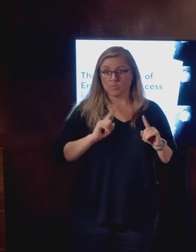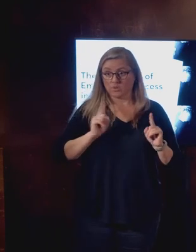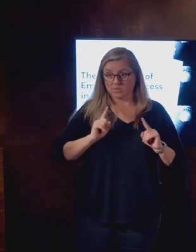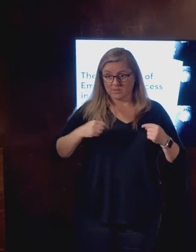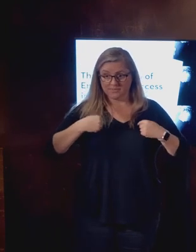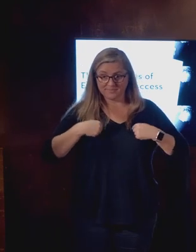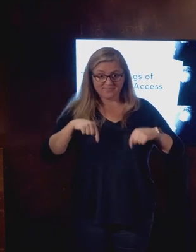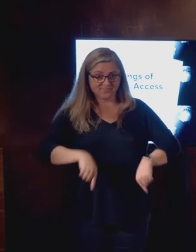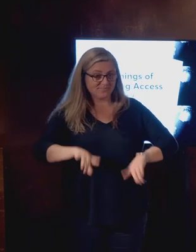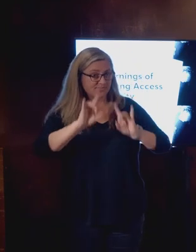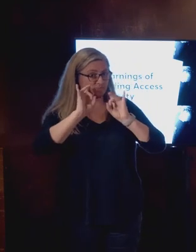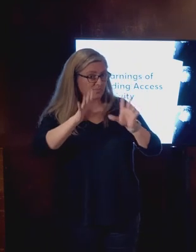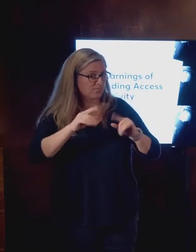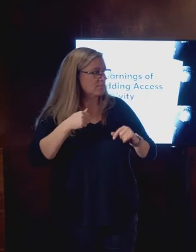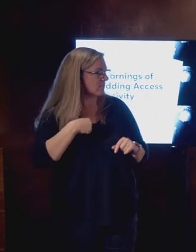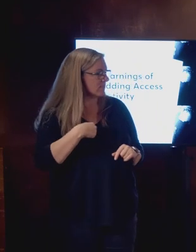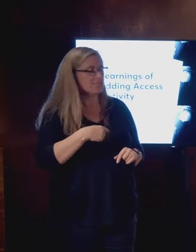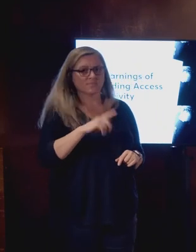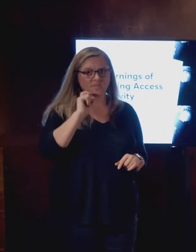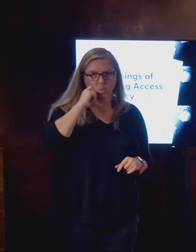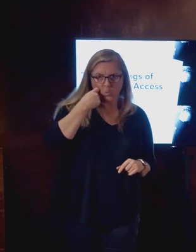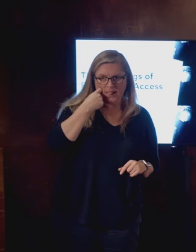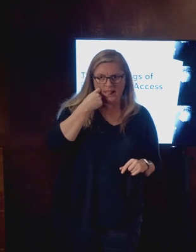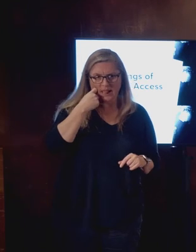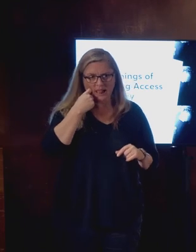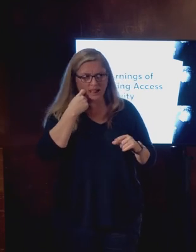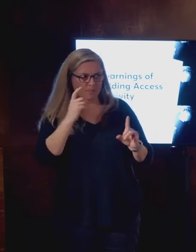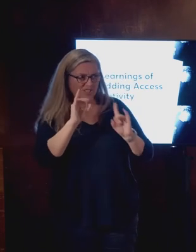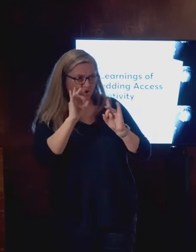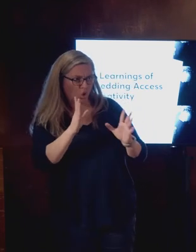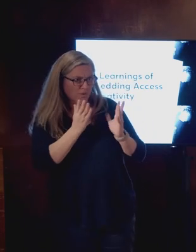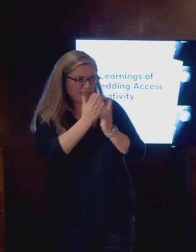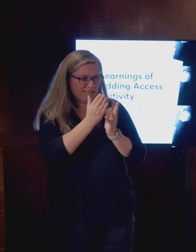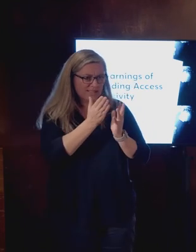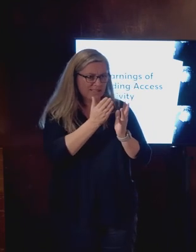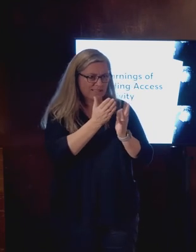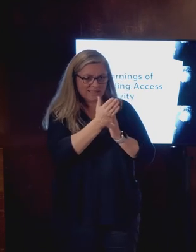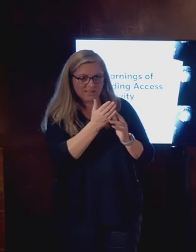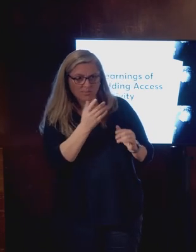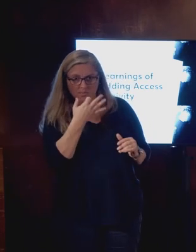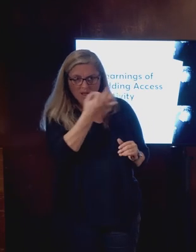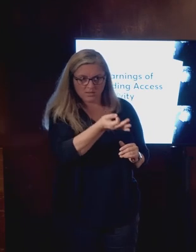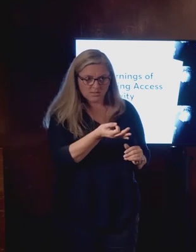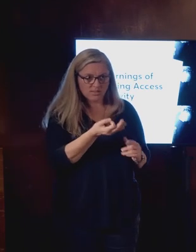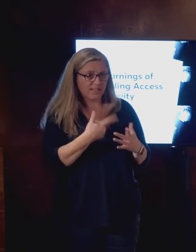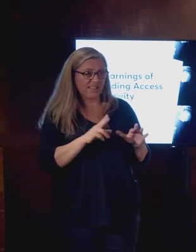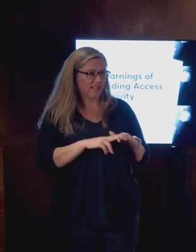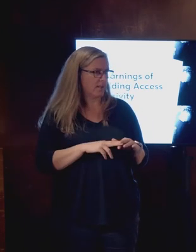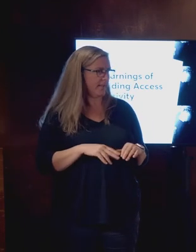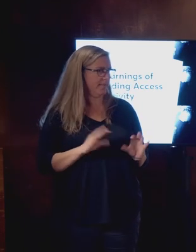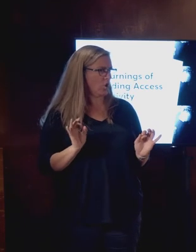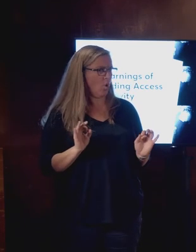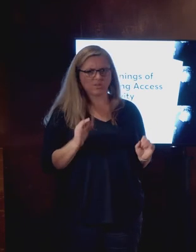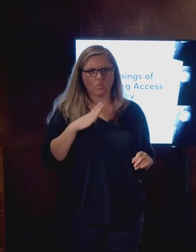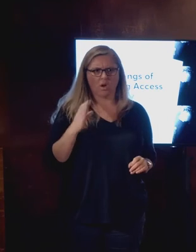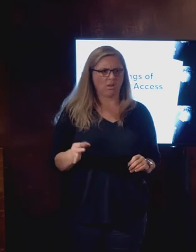or professionally, I go, are there going to be shows that are accessible? I always make it a point to ask all the time. And if there isn't, why isn't there?